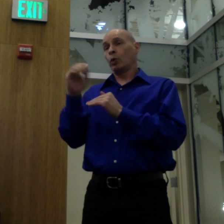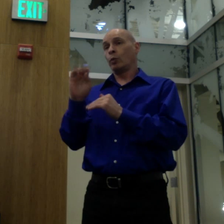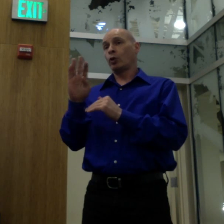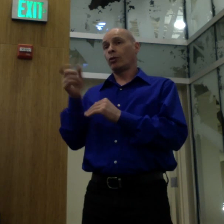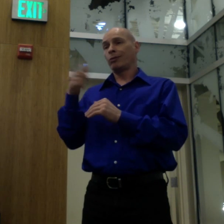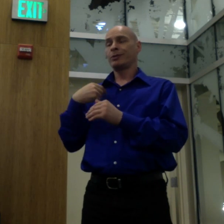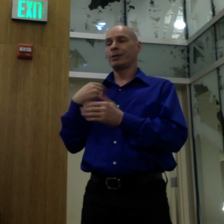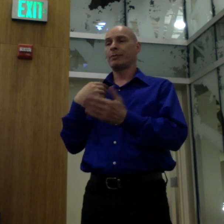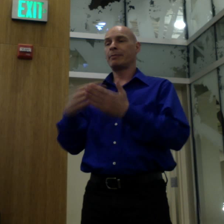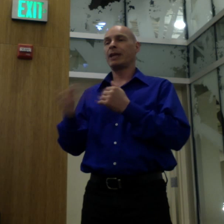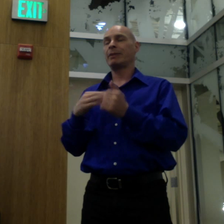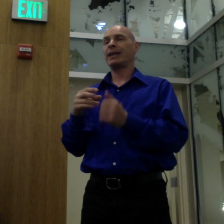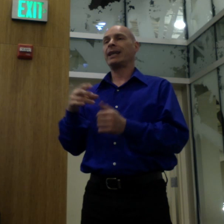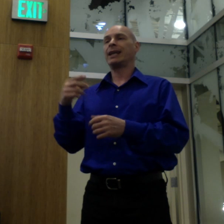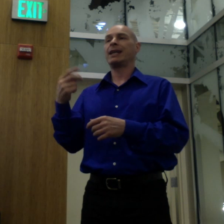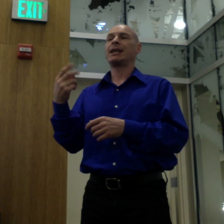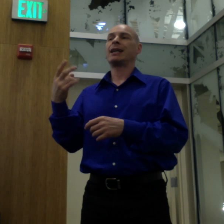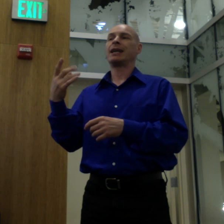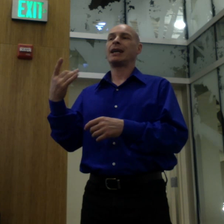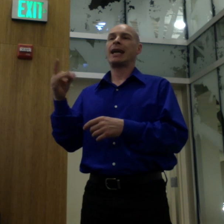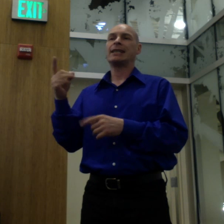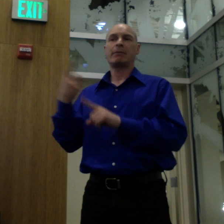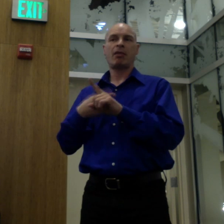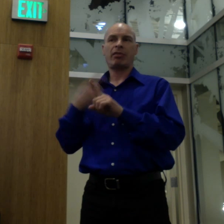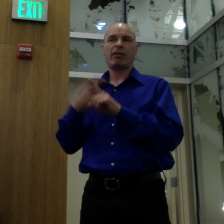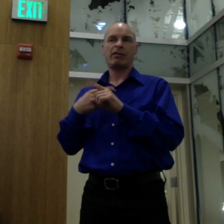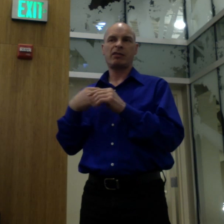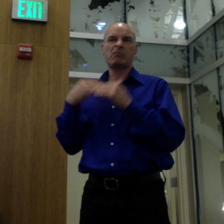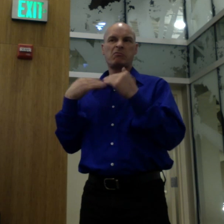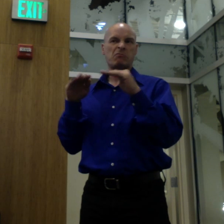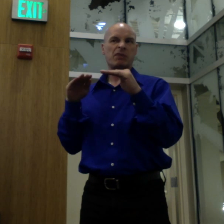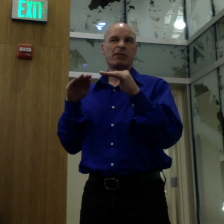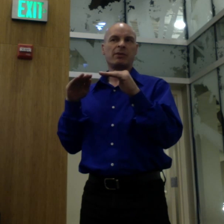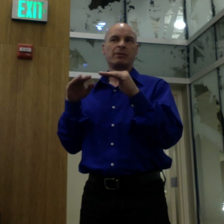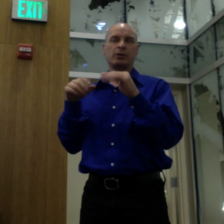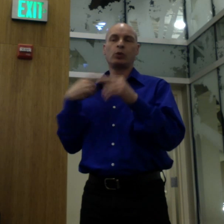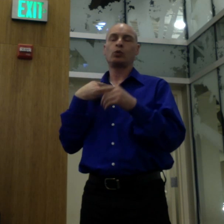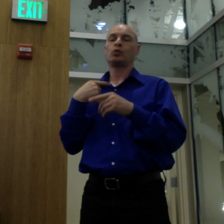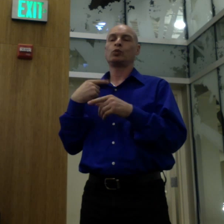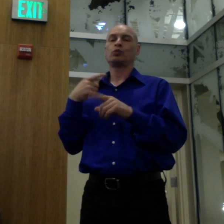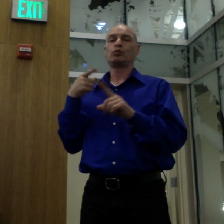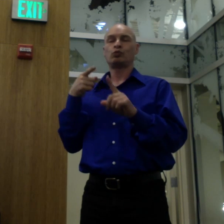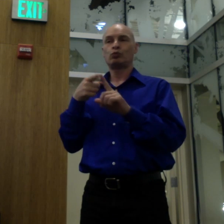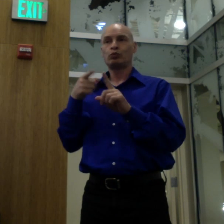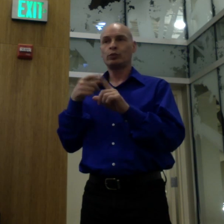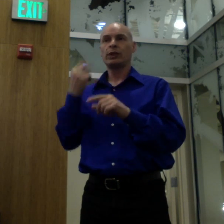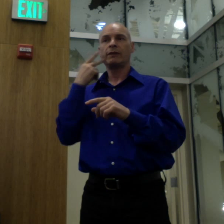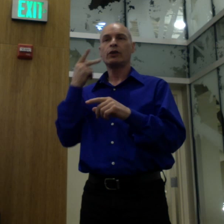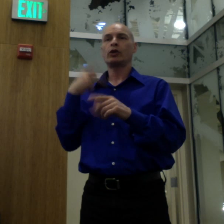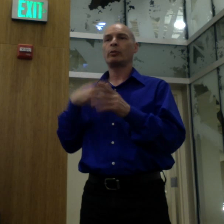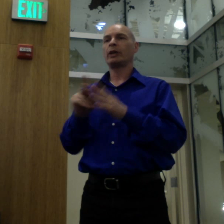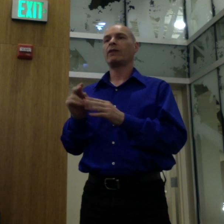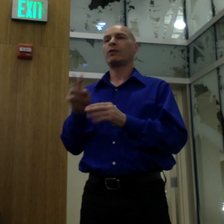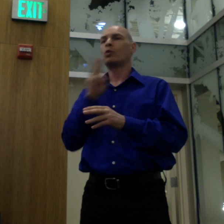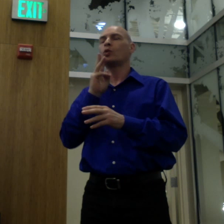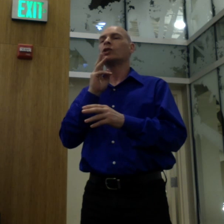So the name of the ball game with water is if you are buying water, recycle through